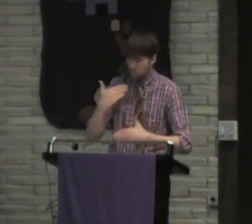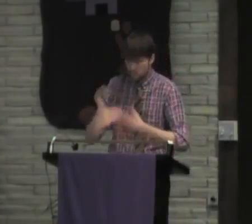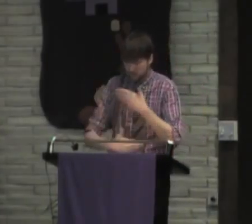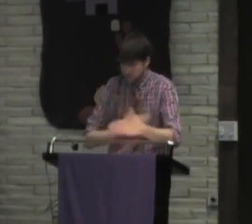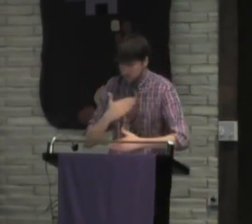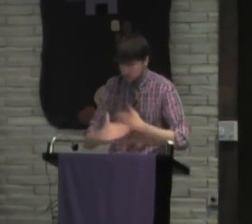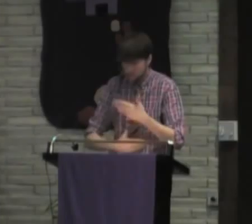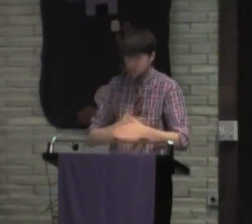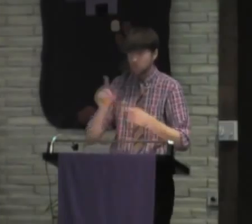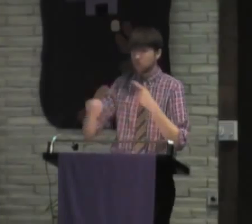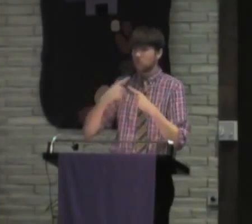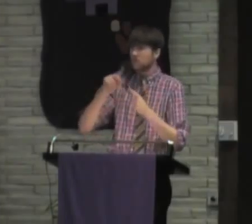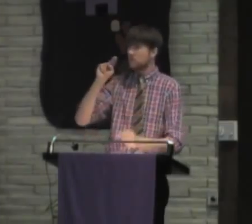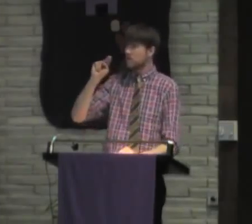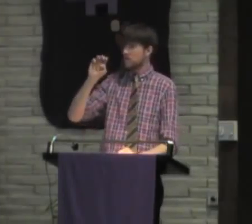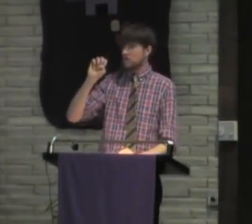it sets the stage for the whole process.